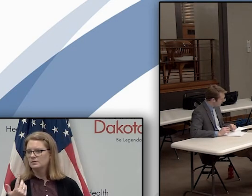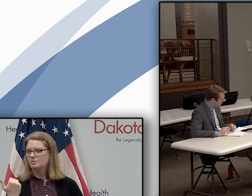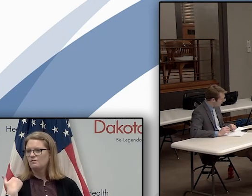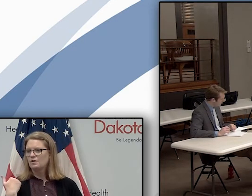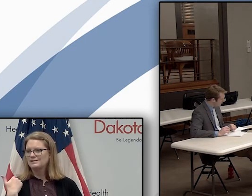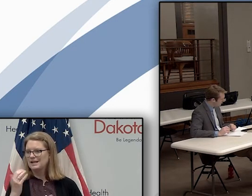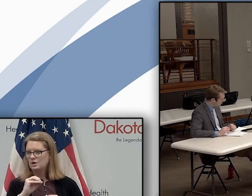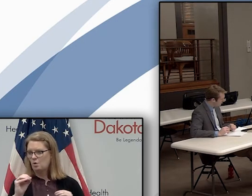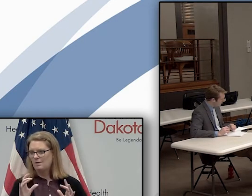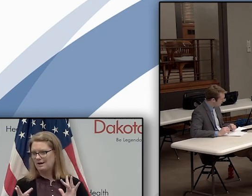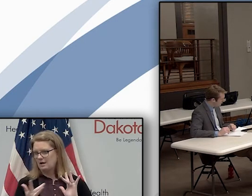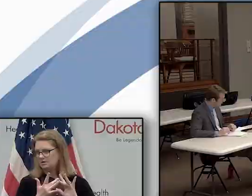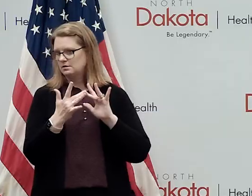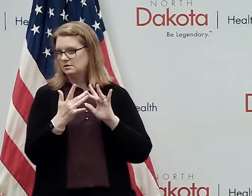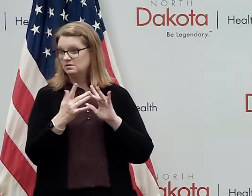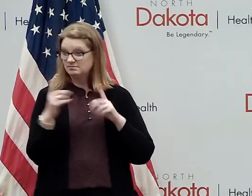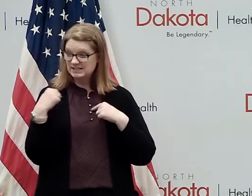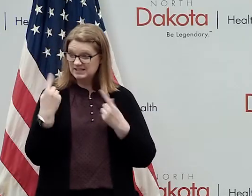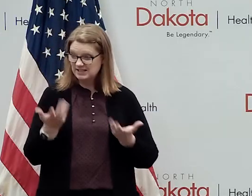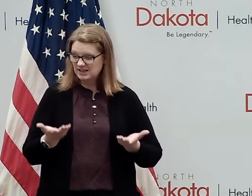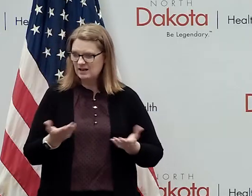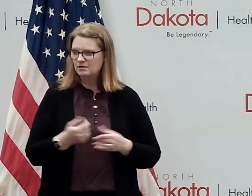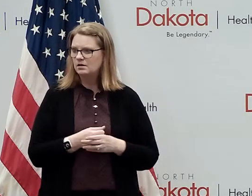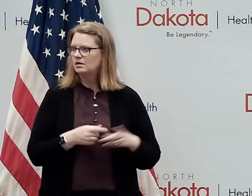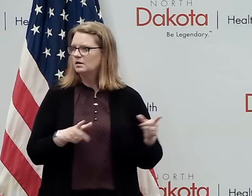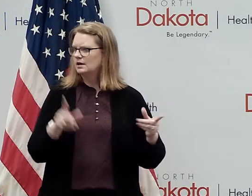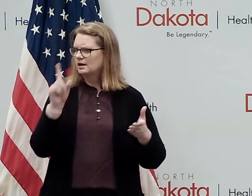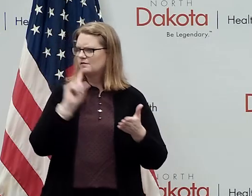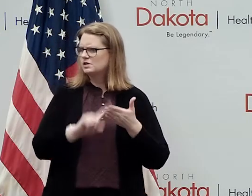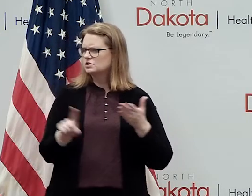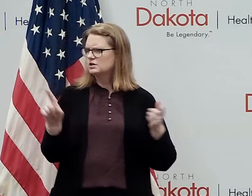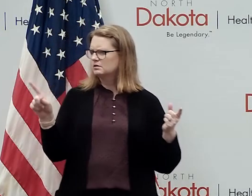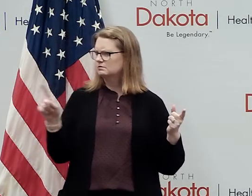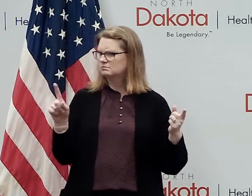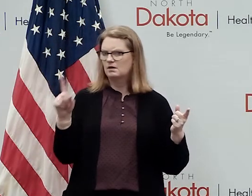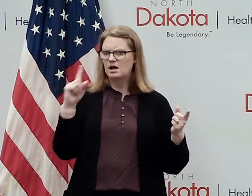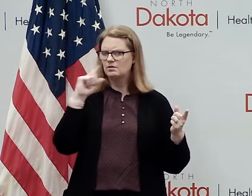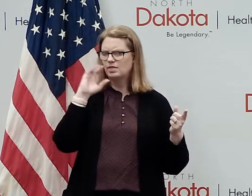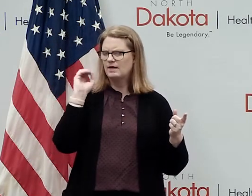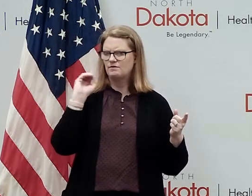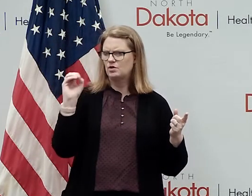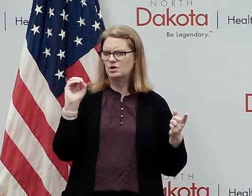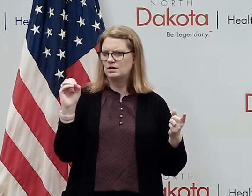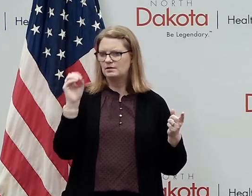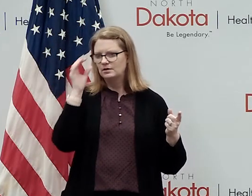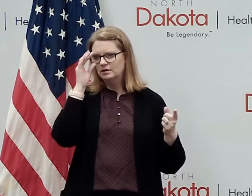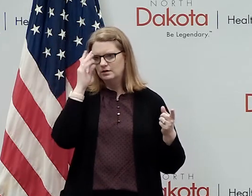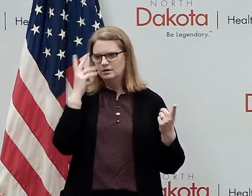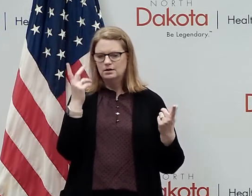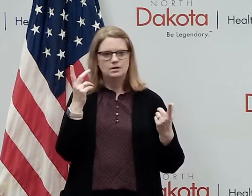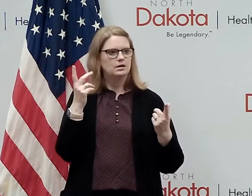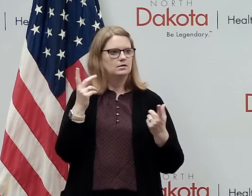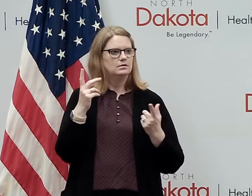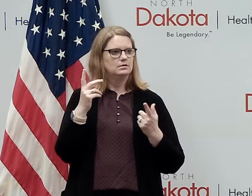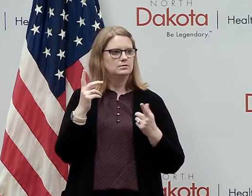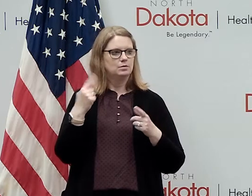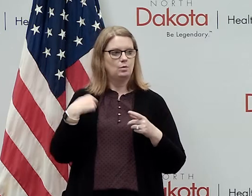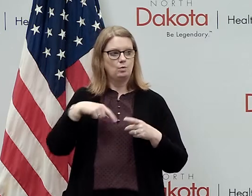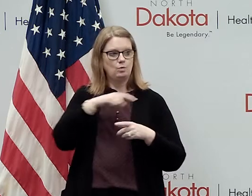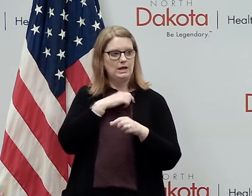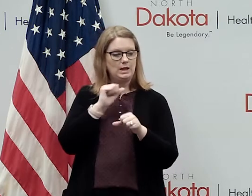out at that time. I would have to double check, but I've not heard anything directly. We're in close contact, of course, with